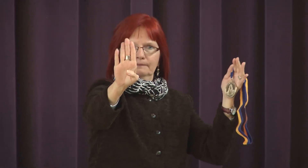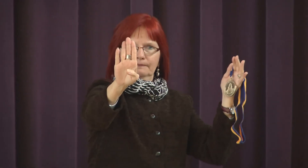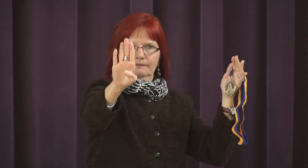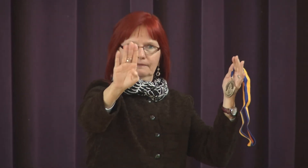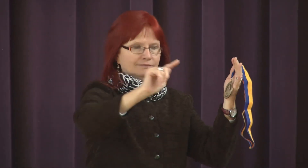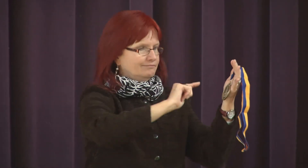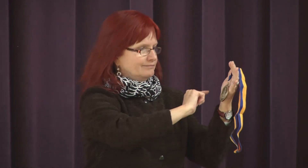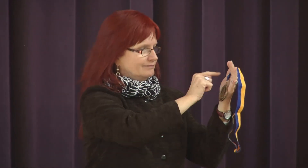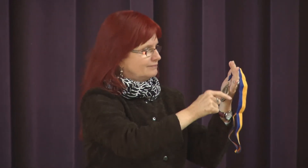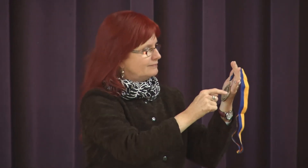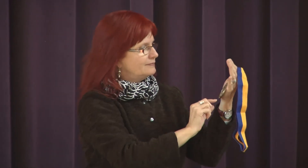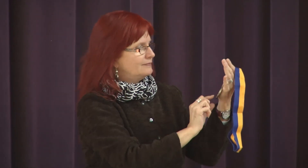Alumni Emeriti Club,